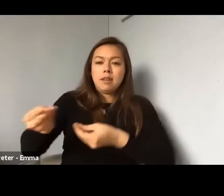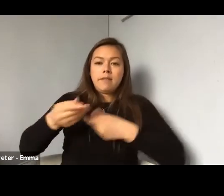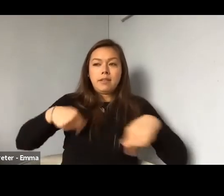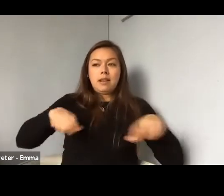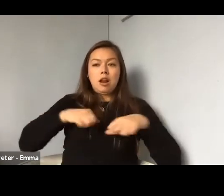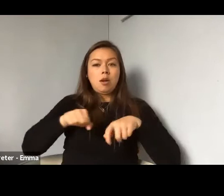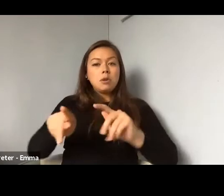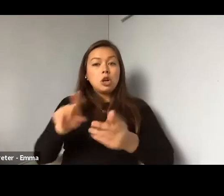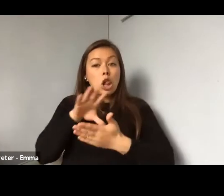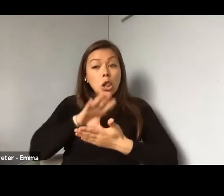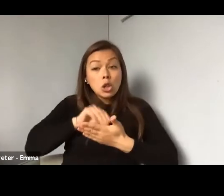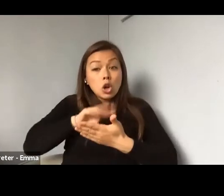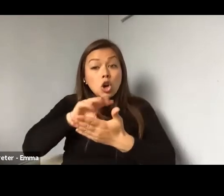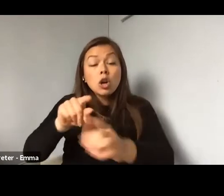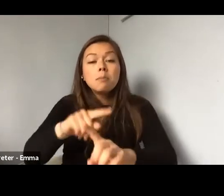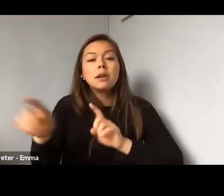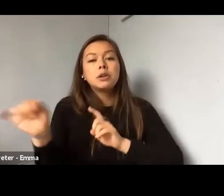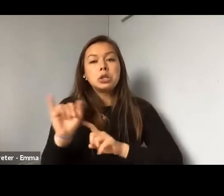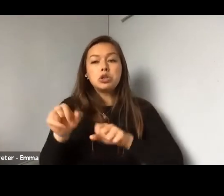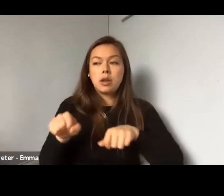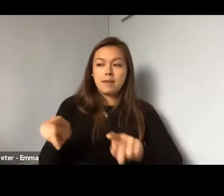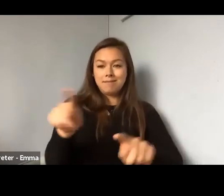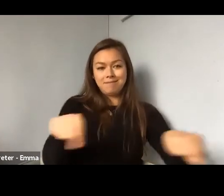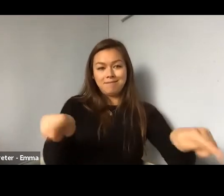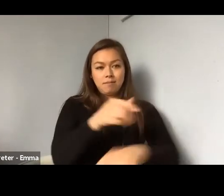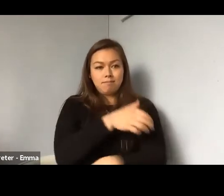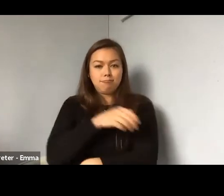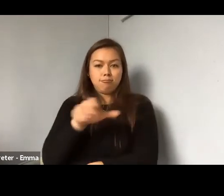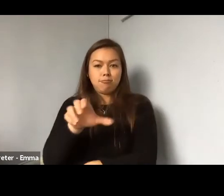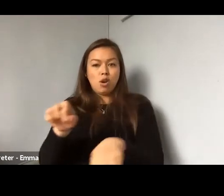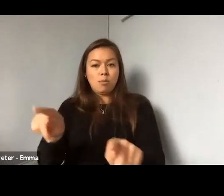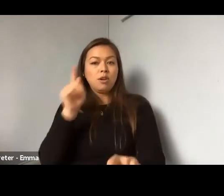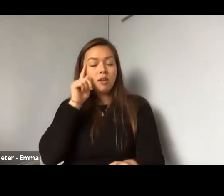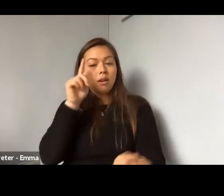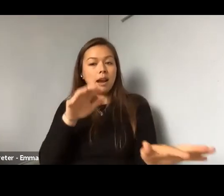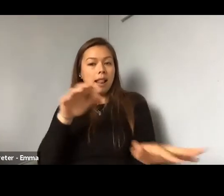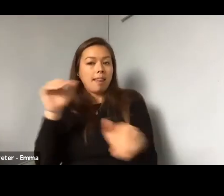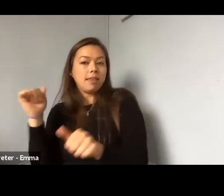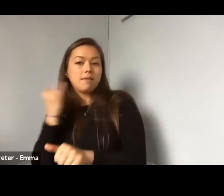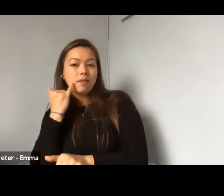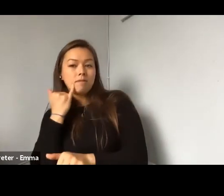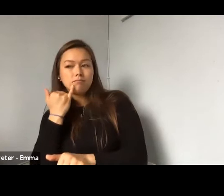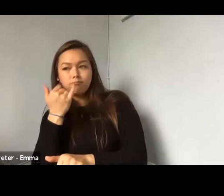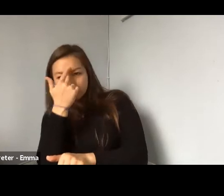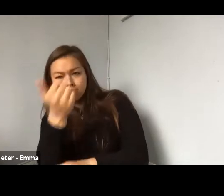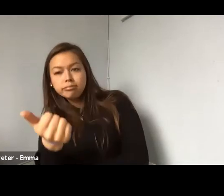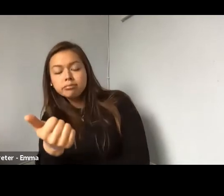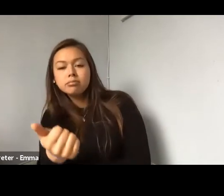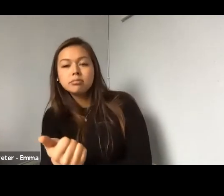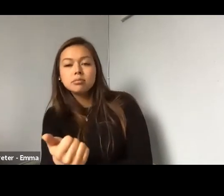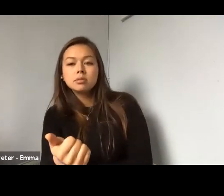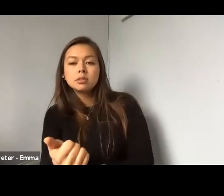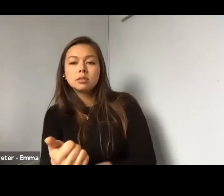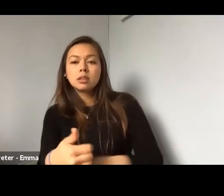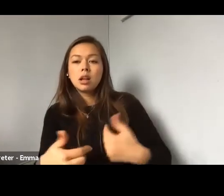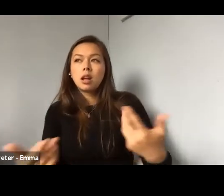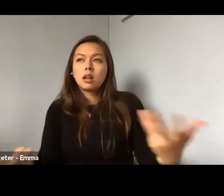to leave. This user experience of those dropping in and out is something that I think I personally want